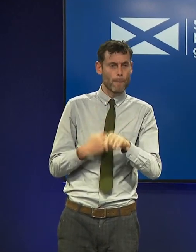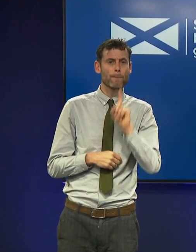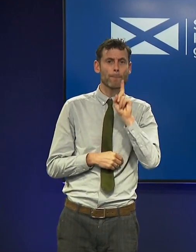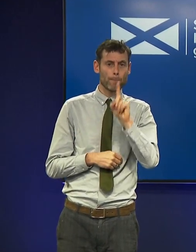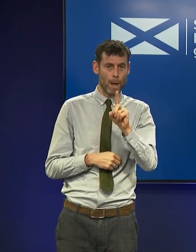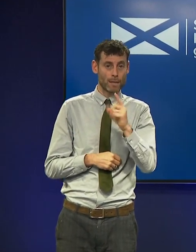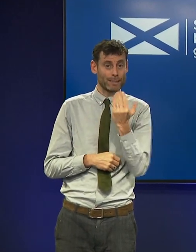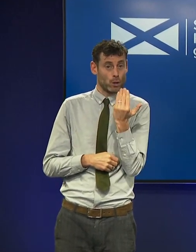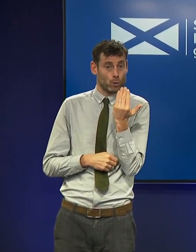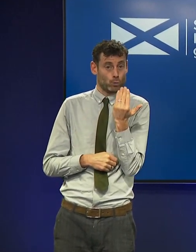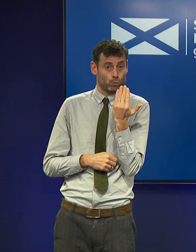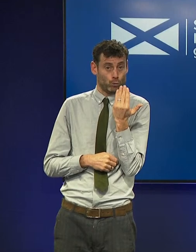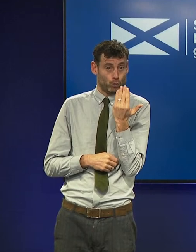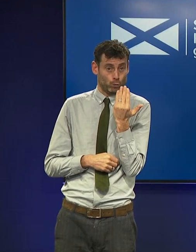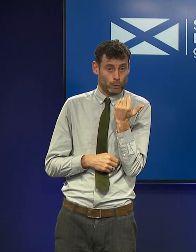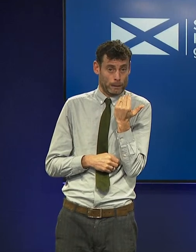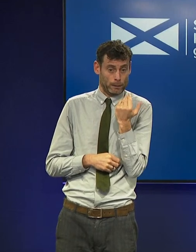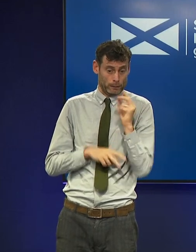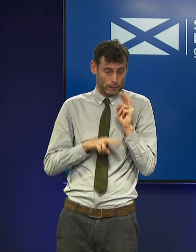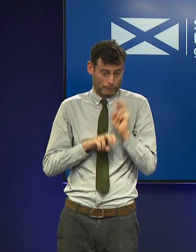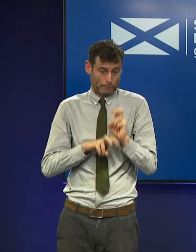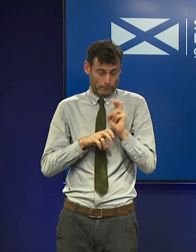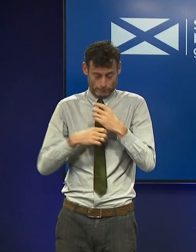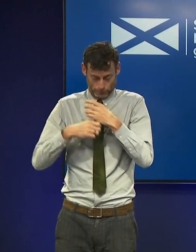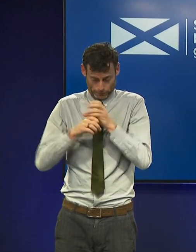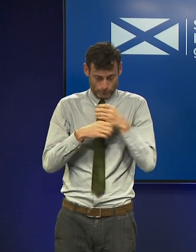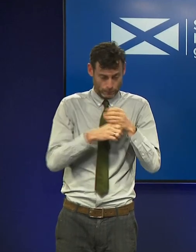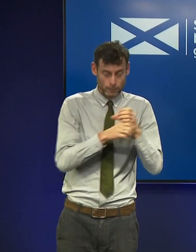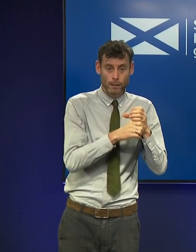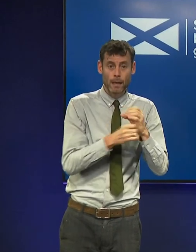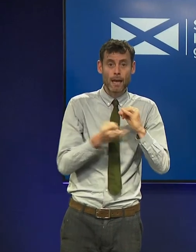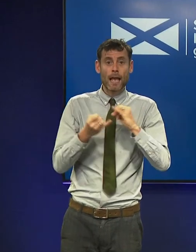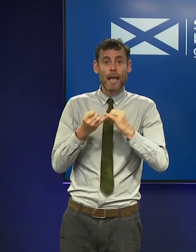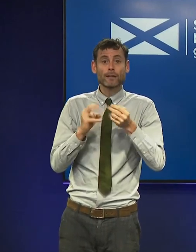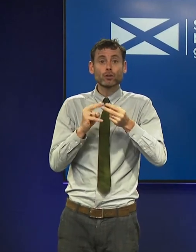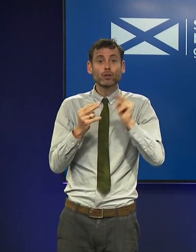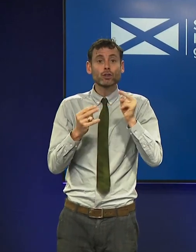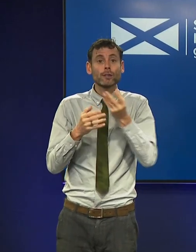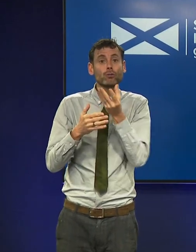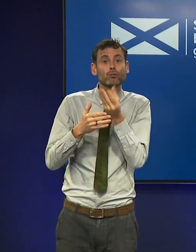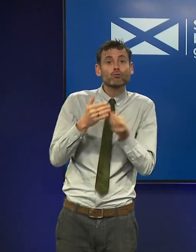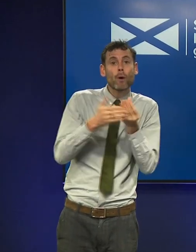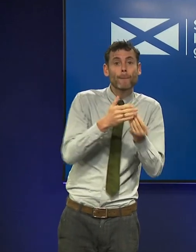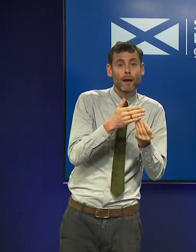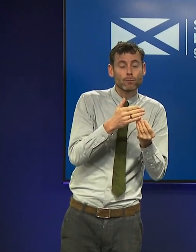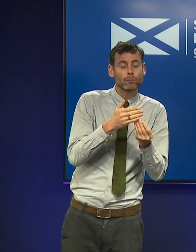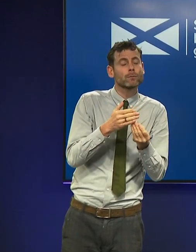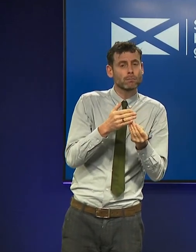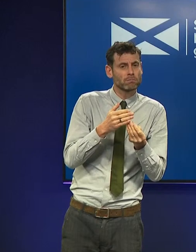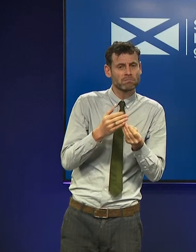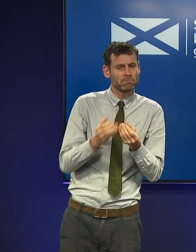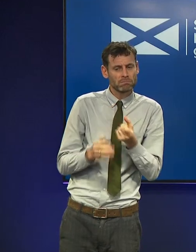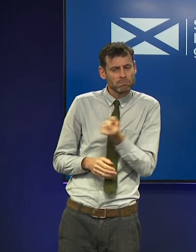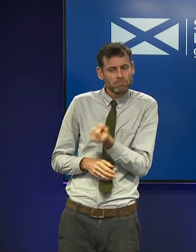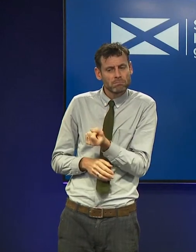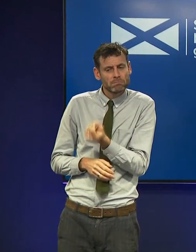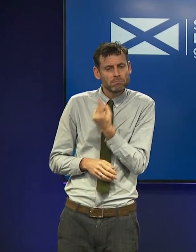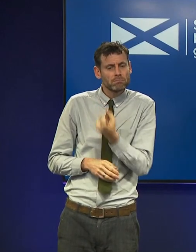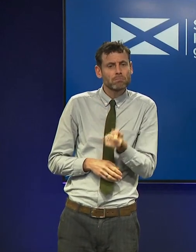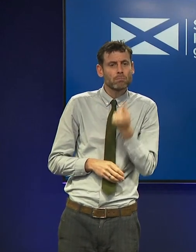from recent months, I think, is that S gene dropout cases have been very few and far between, because the